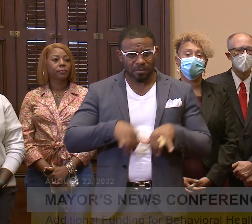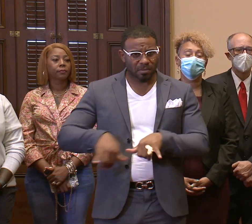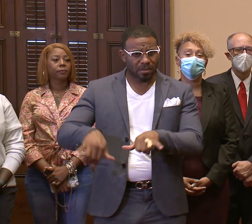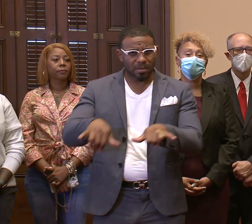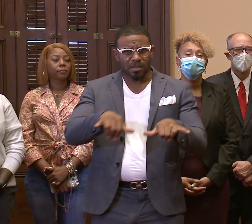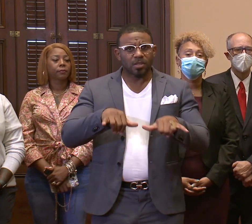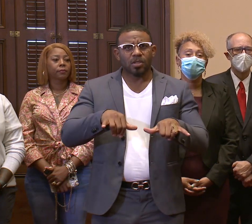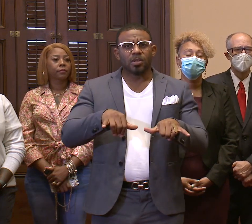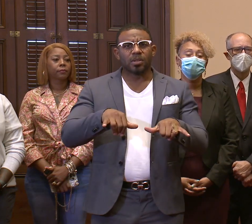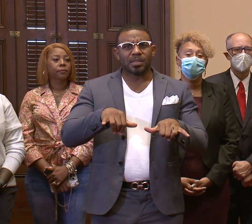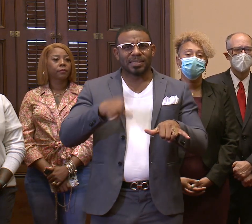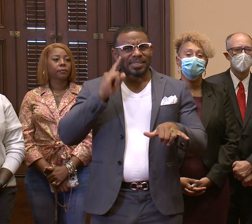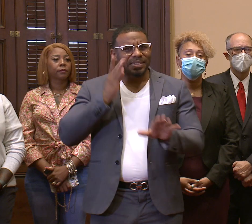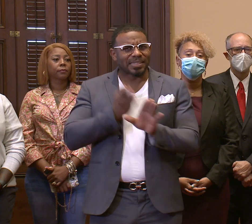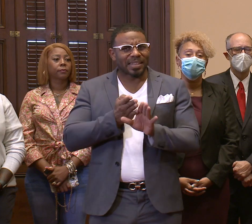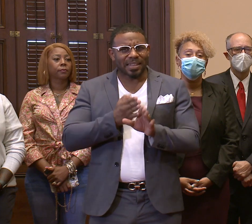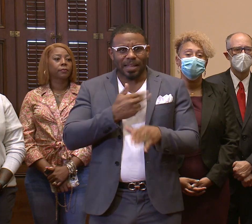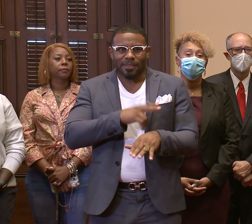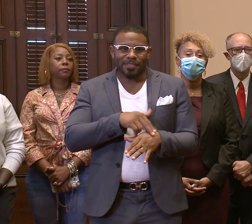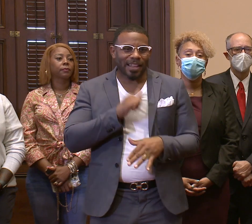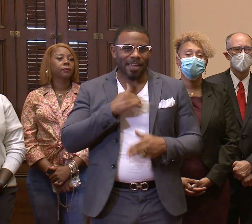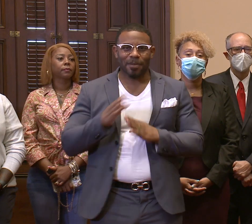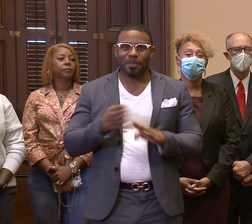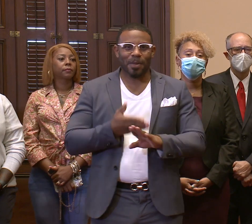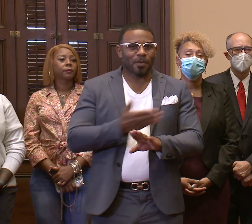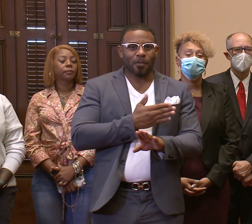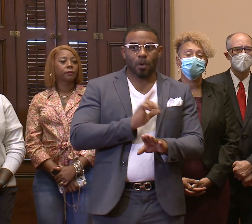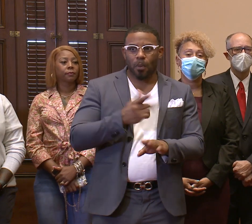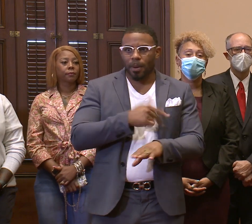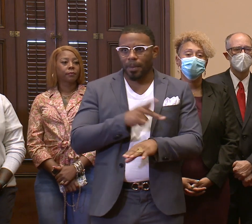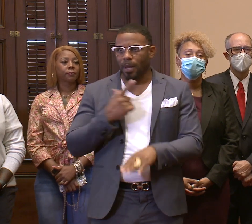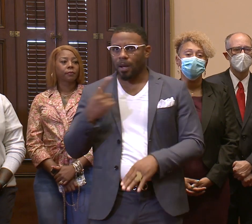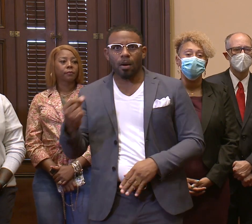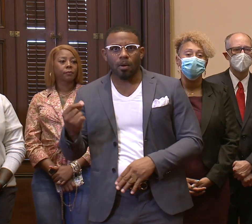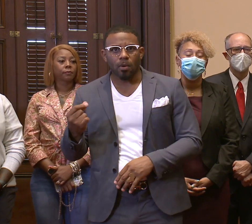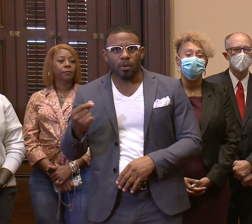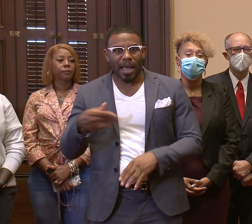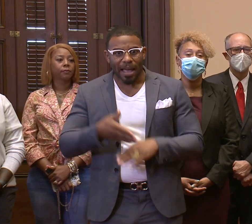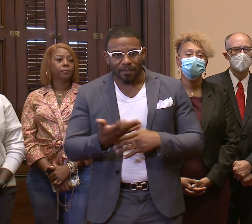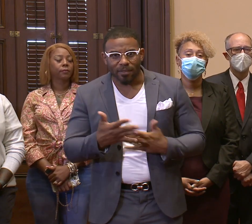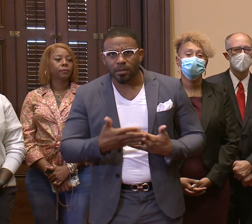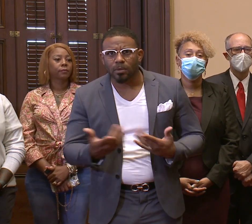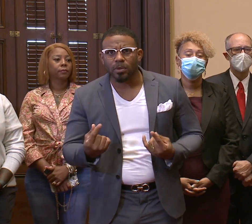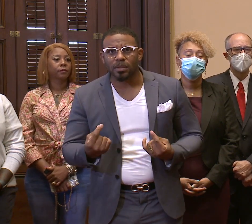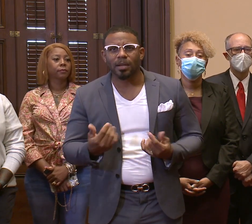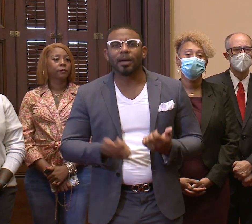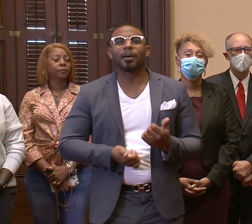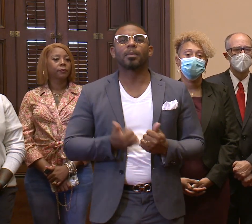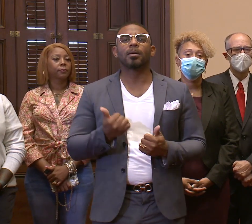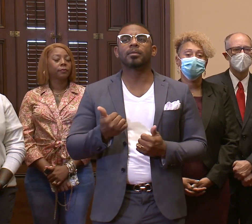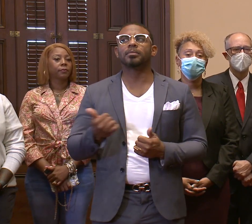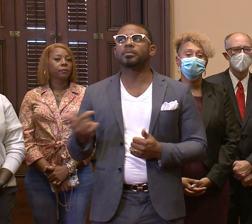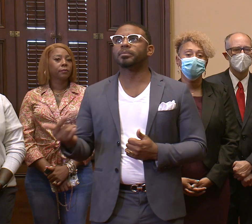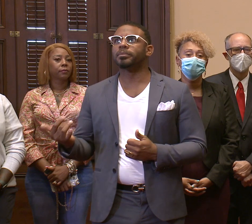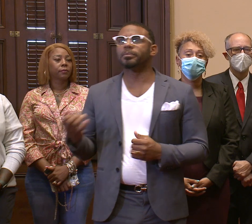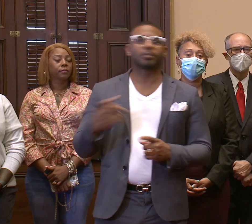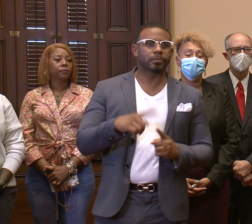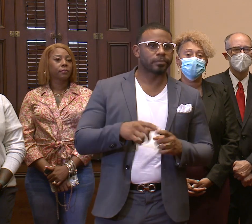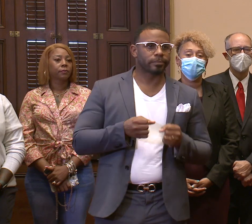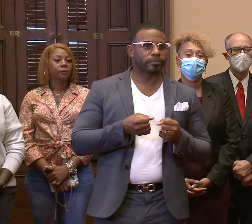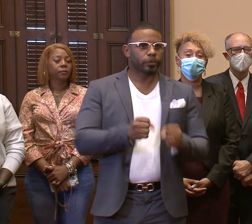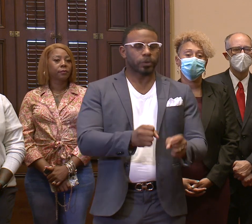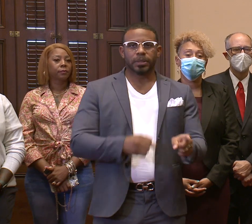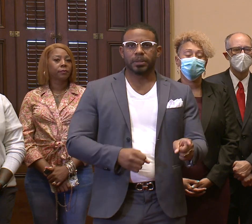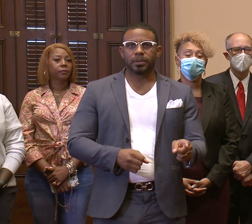psychiatric hospitals, we didn't have a plan for where patients would go. Most ended up on our